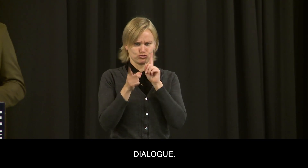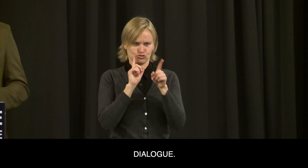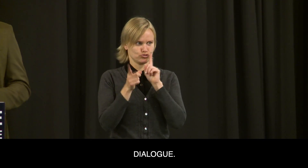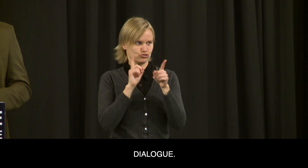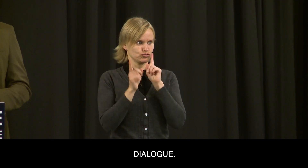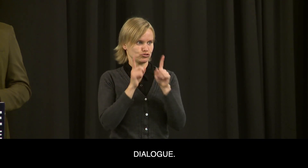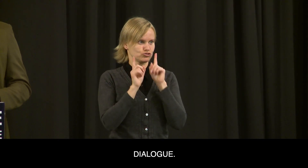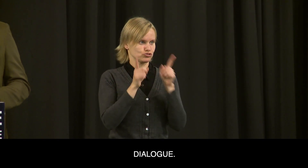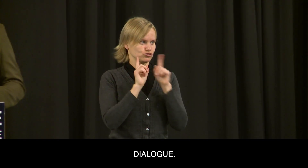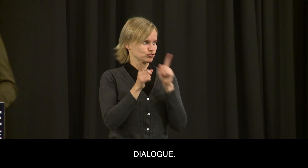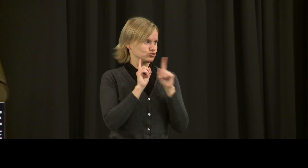Dialogue.